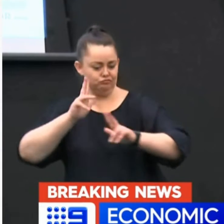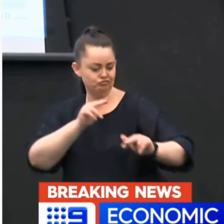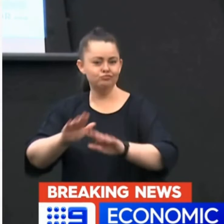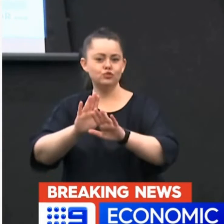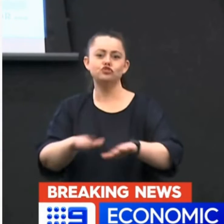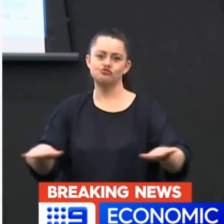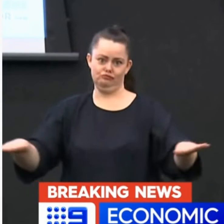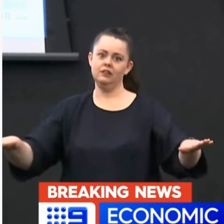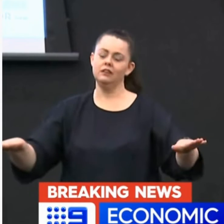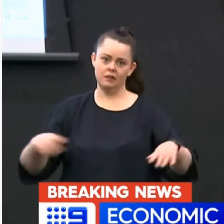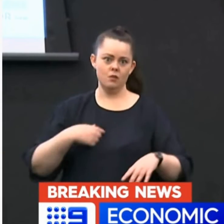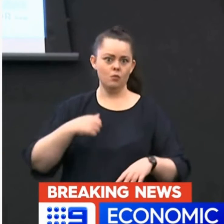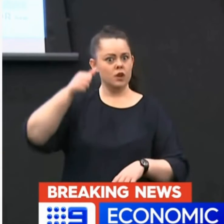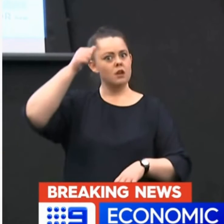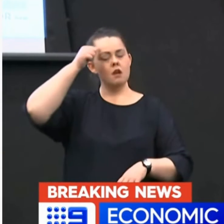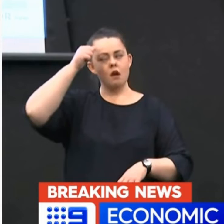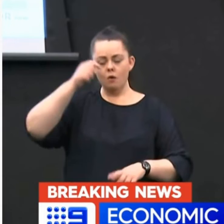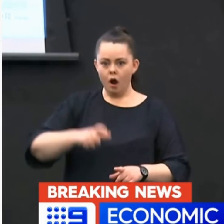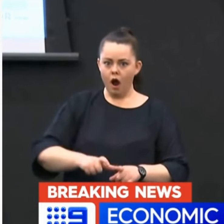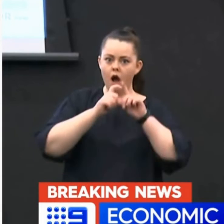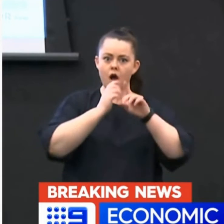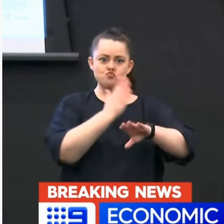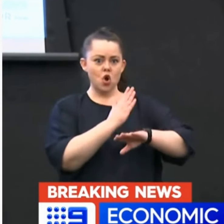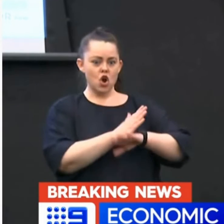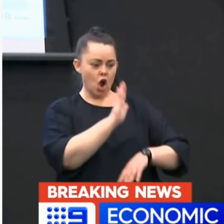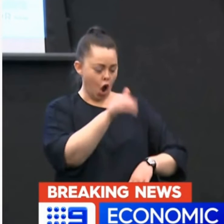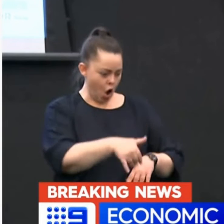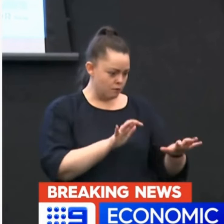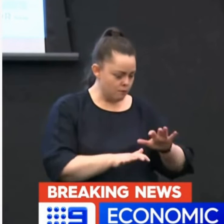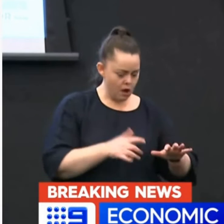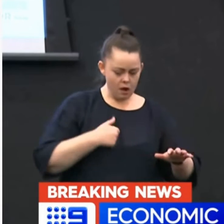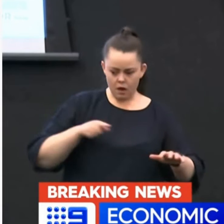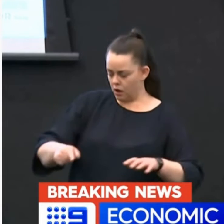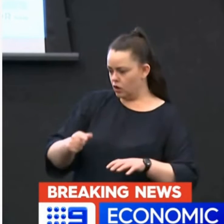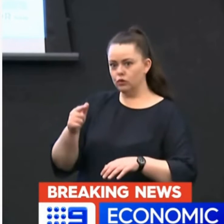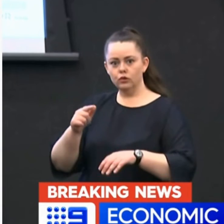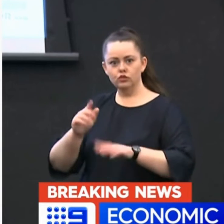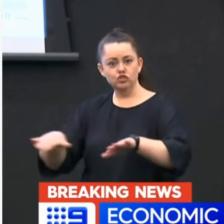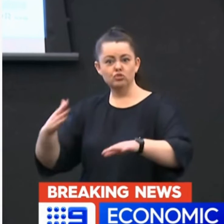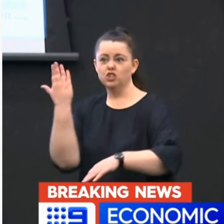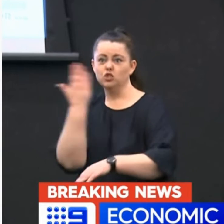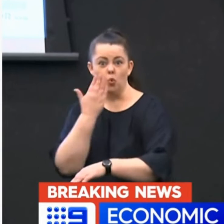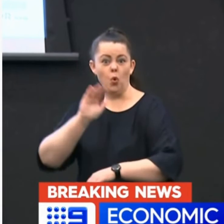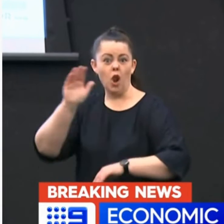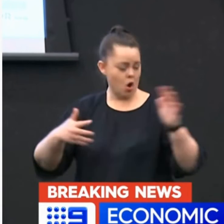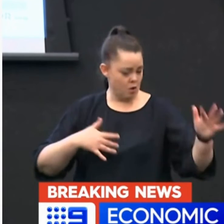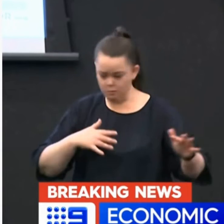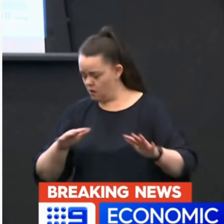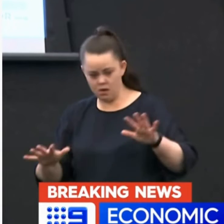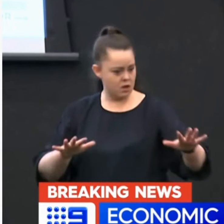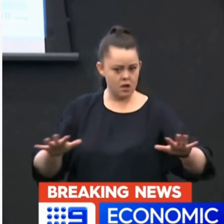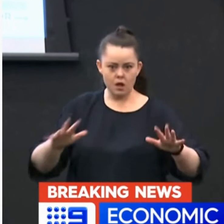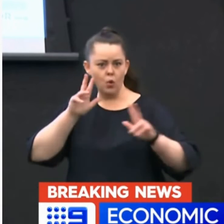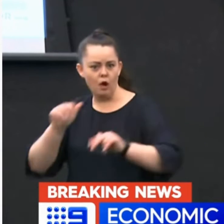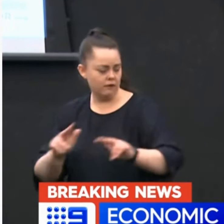time, juggling kids, work and family life, but we all owe you, the mums and dads of this state,